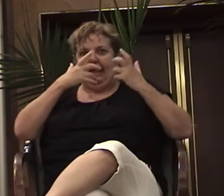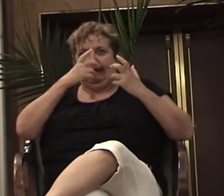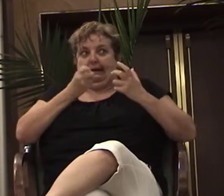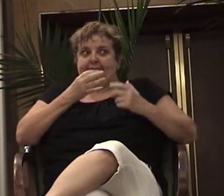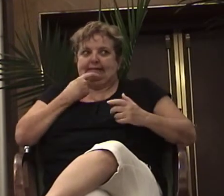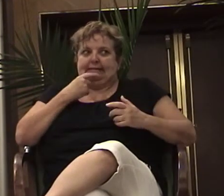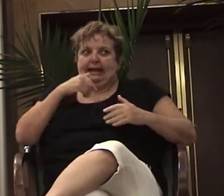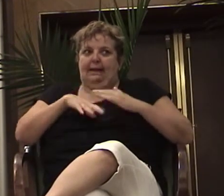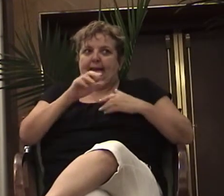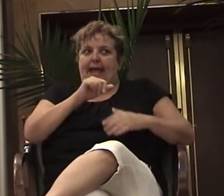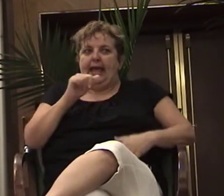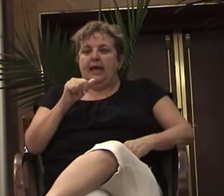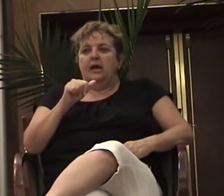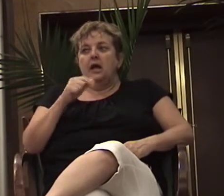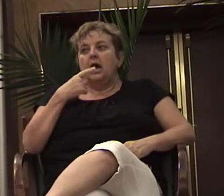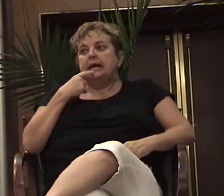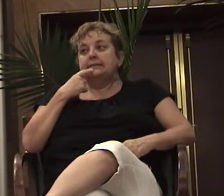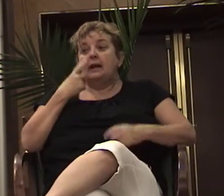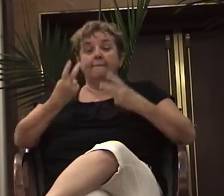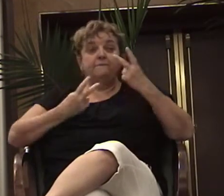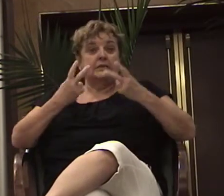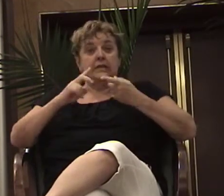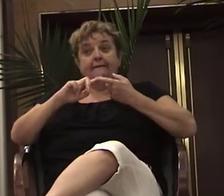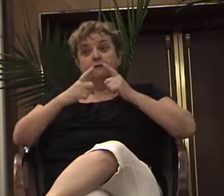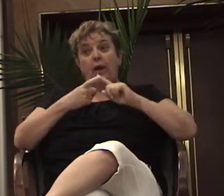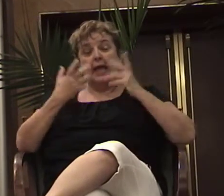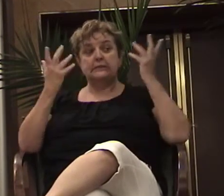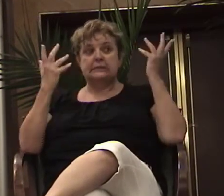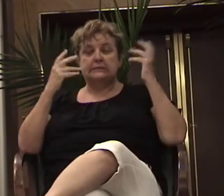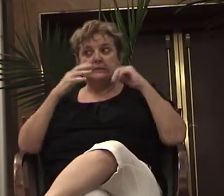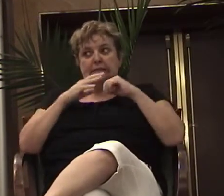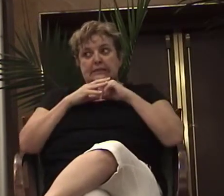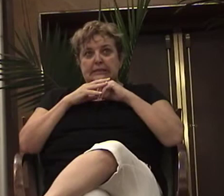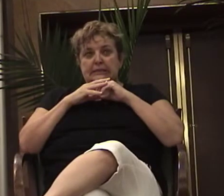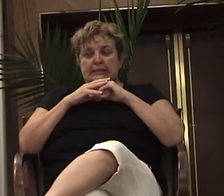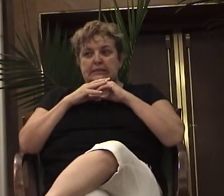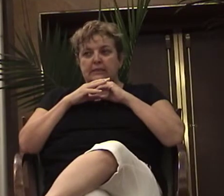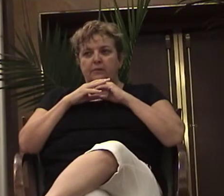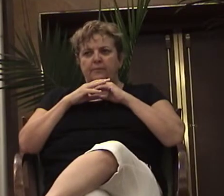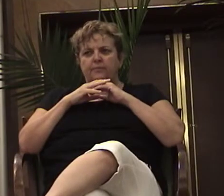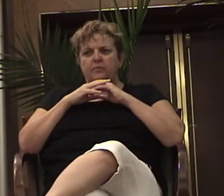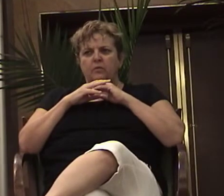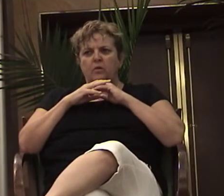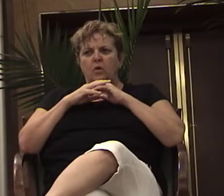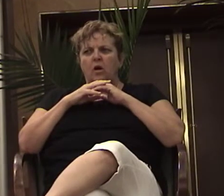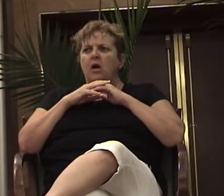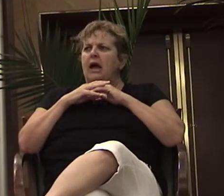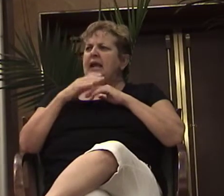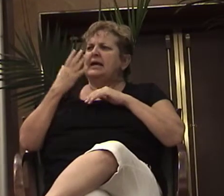like, visiting my friends. And he said, "Well, why they all so white?"